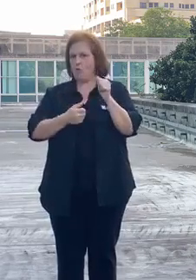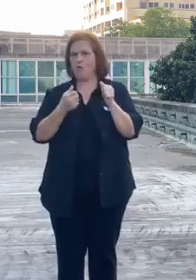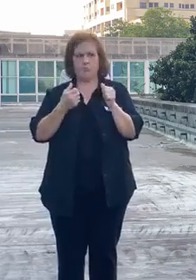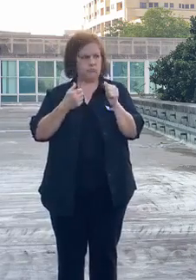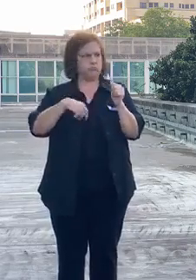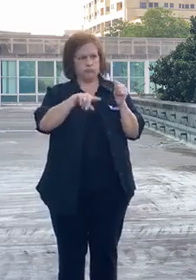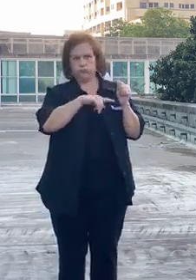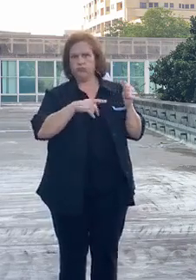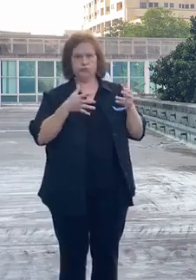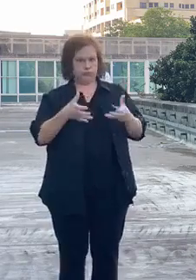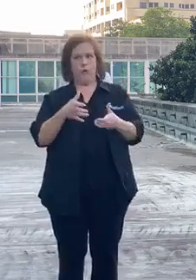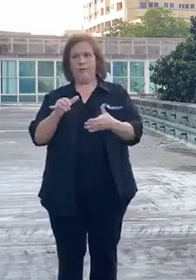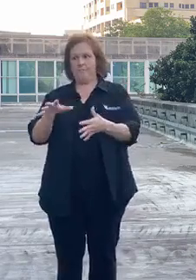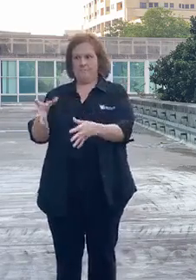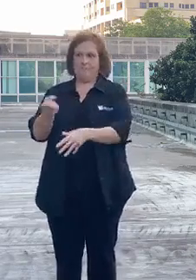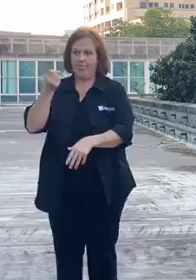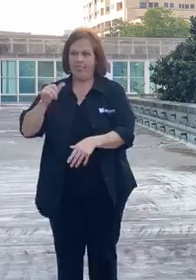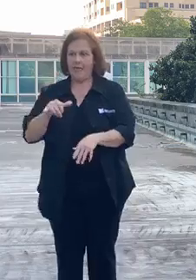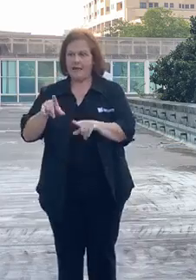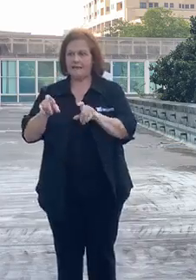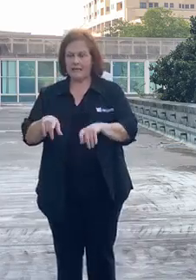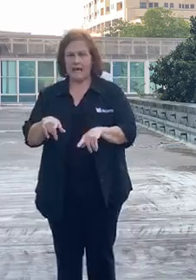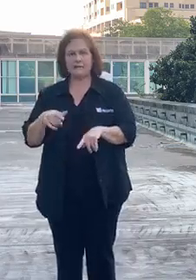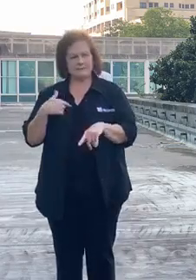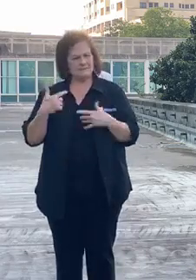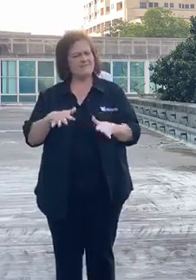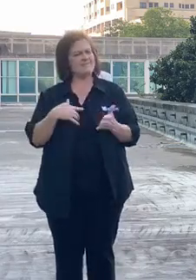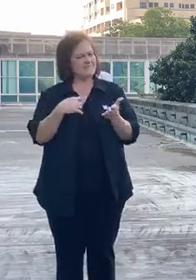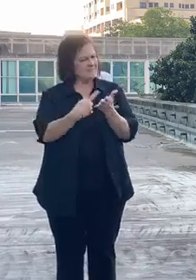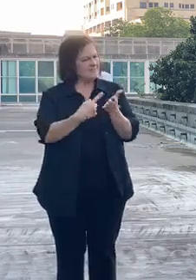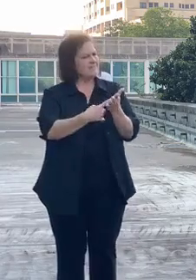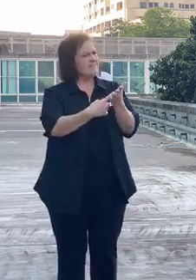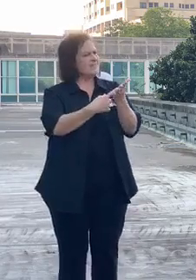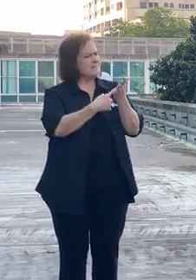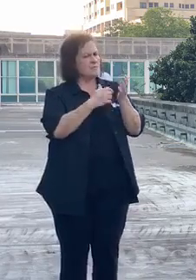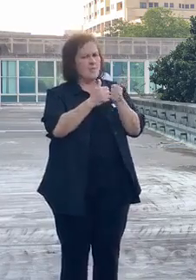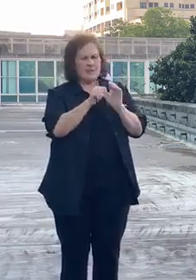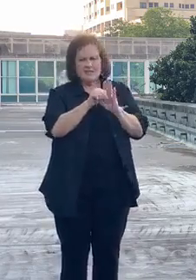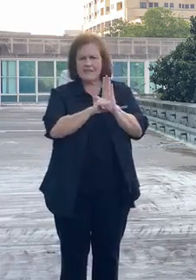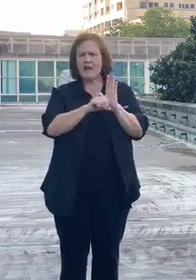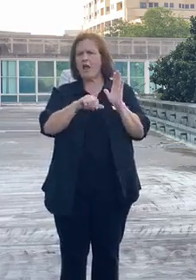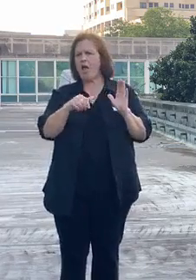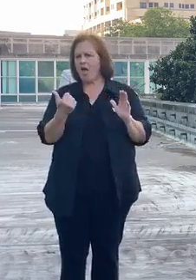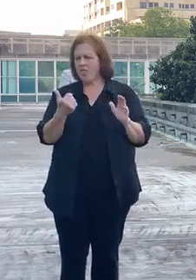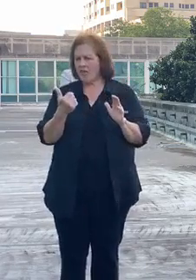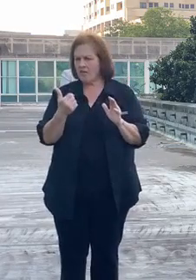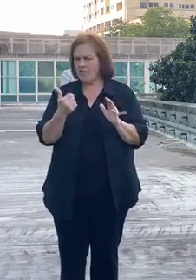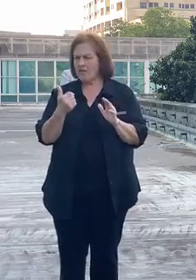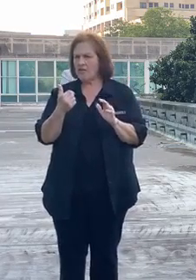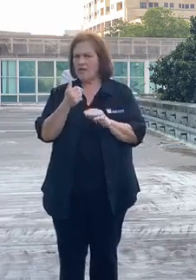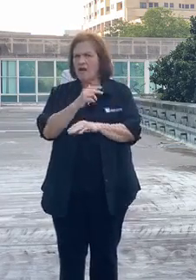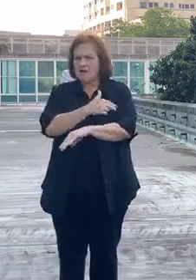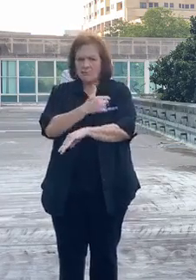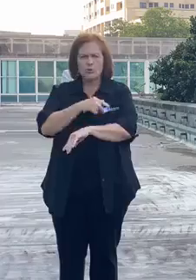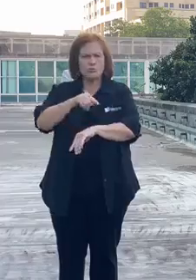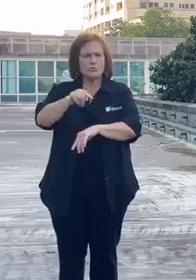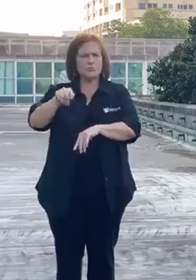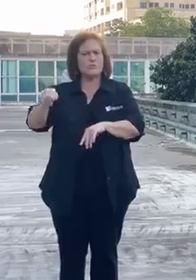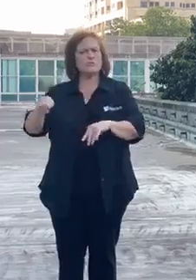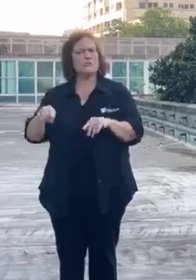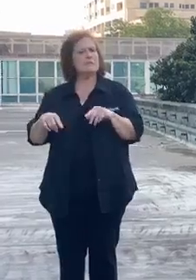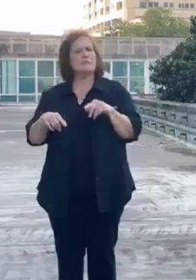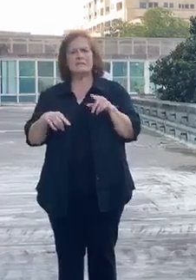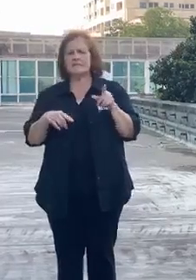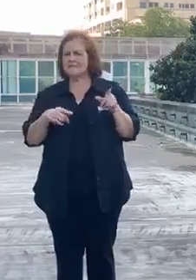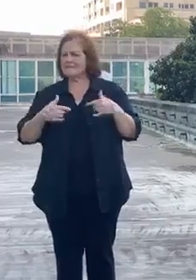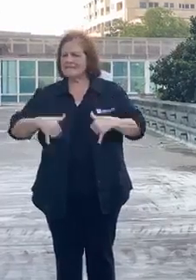everybody wants them. I've had multiple discussions with the state and with our local healthcare institutions. They are all either